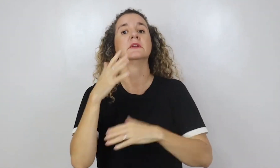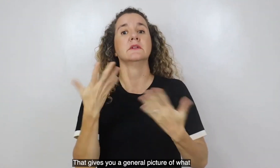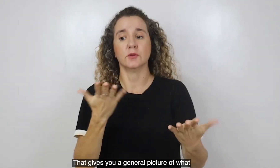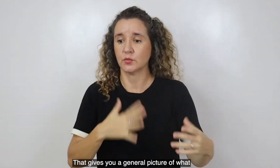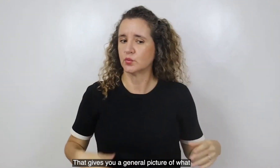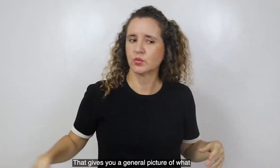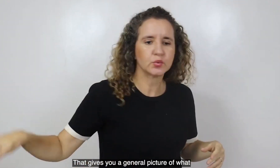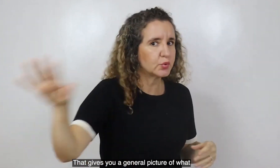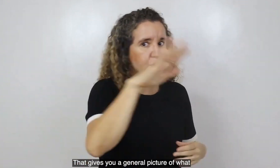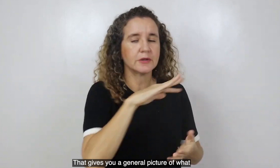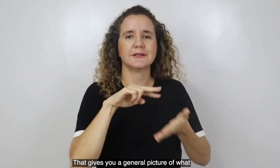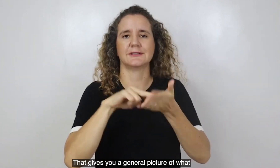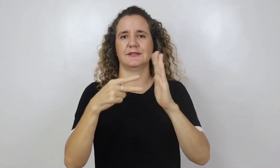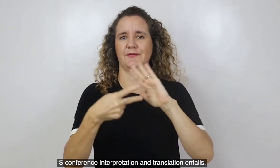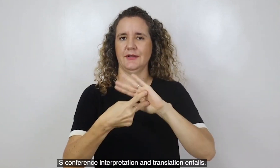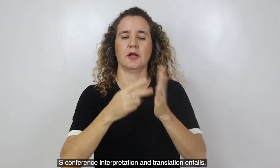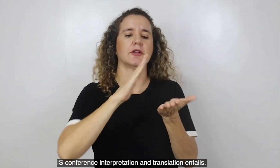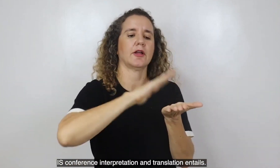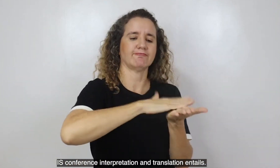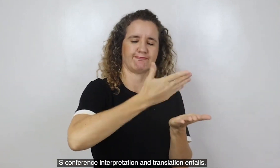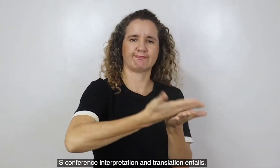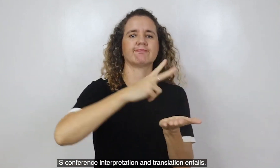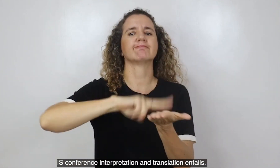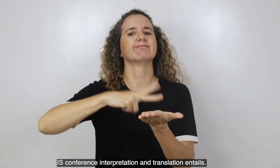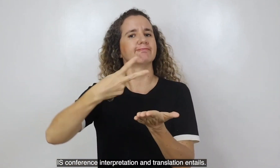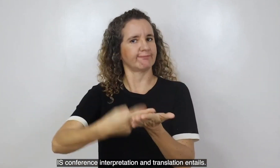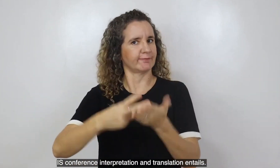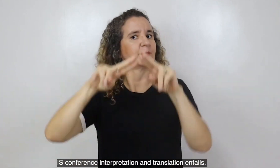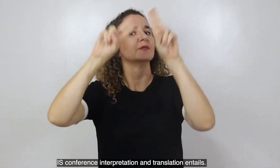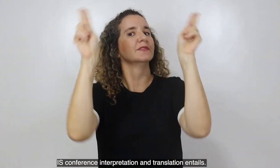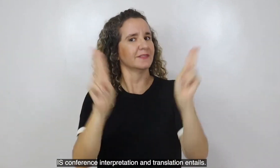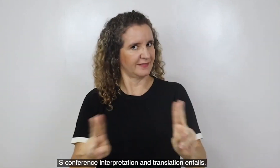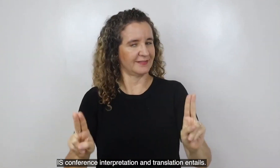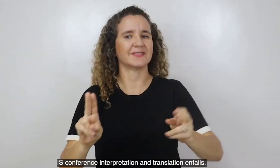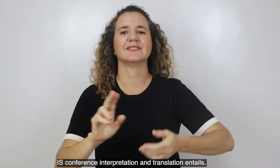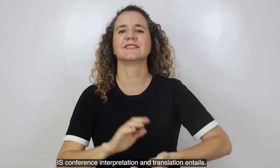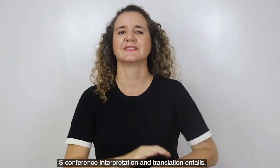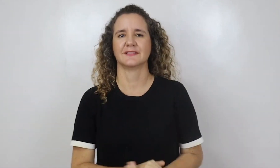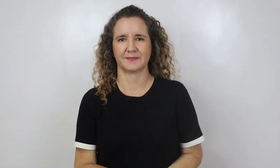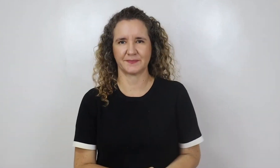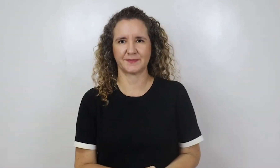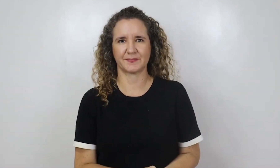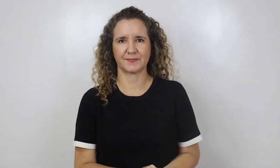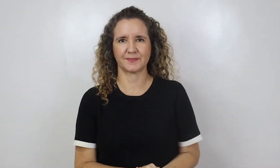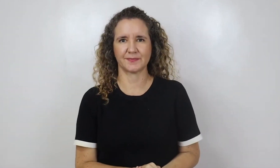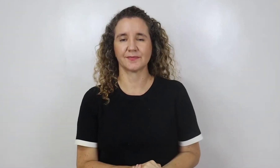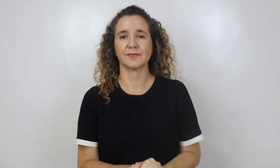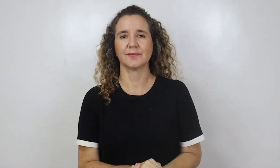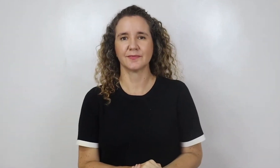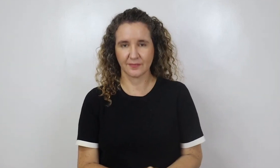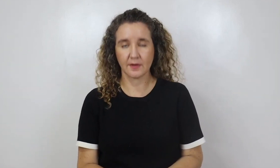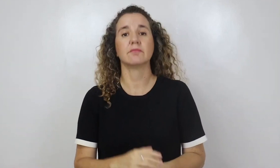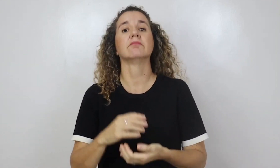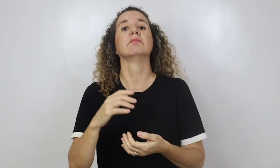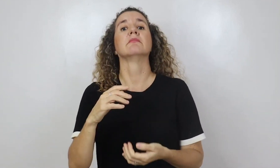and make their presentation. That gives you a general picture of what IS conference interpreting and